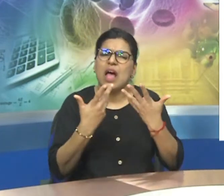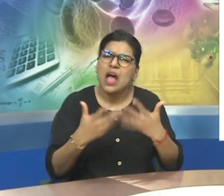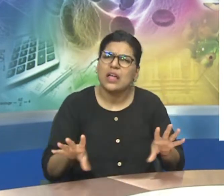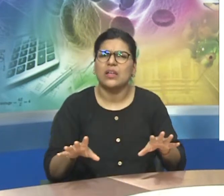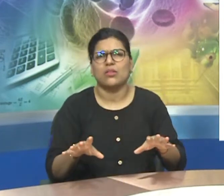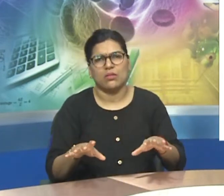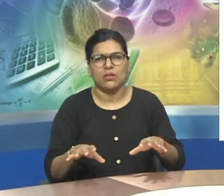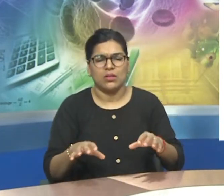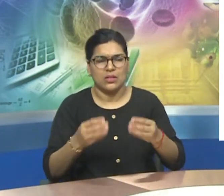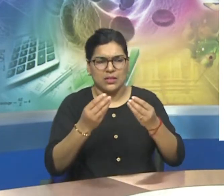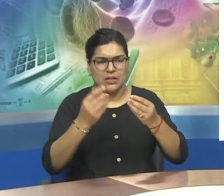Breeding.